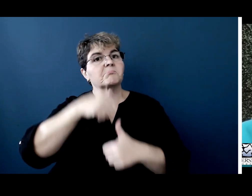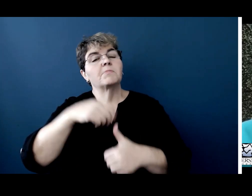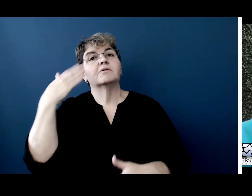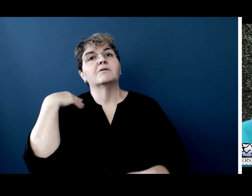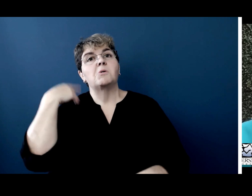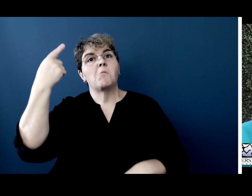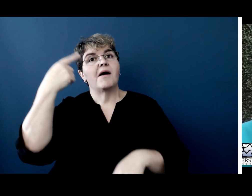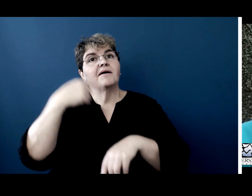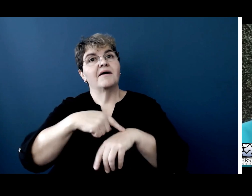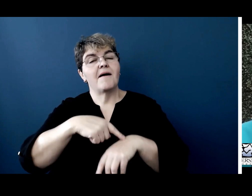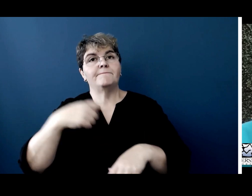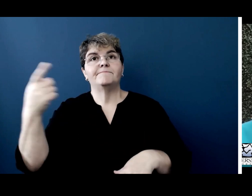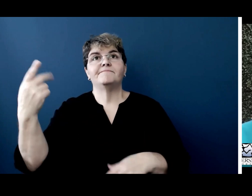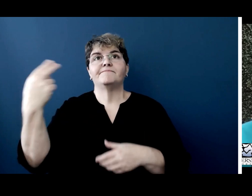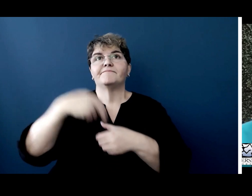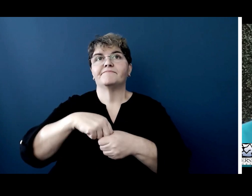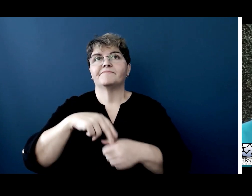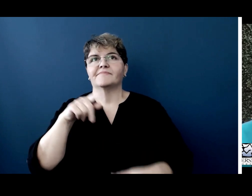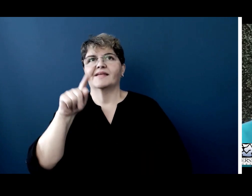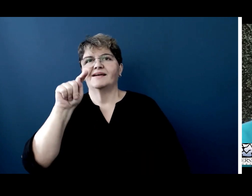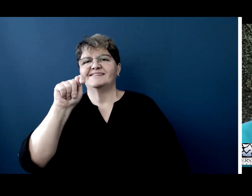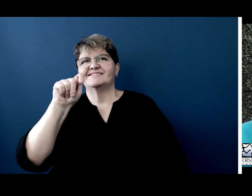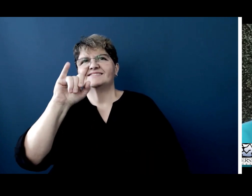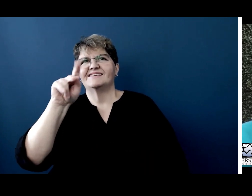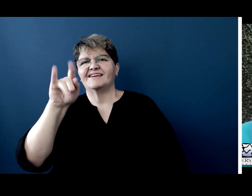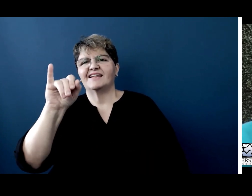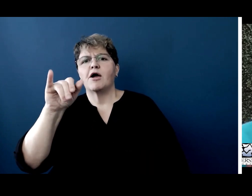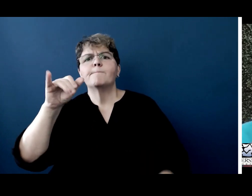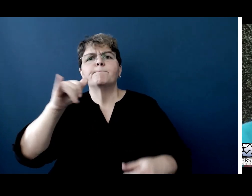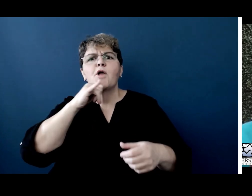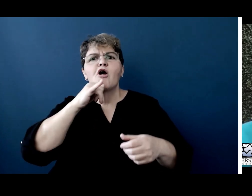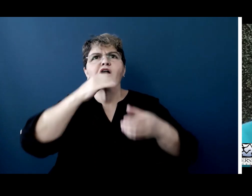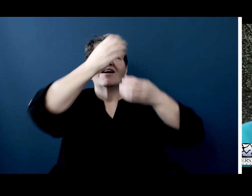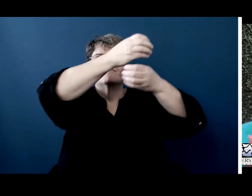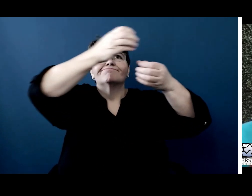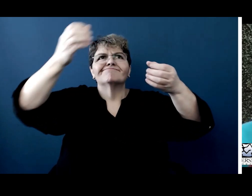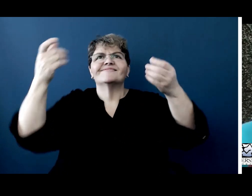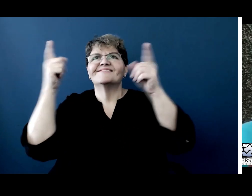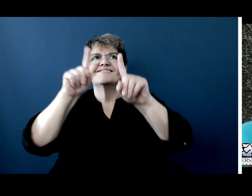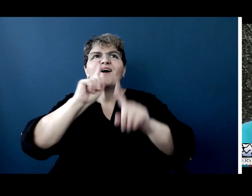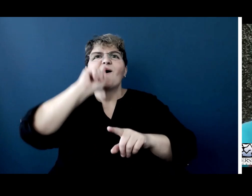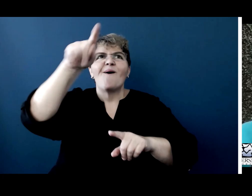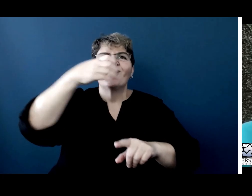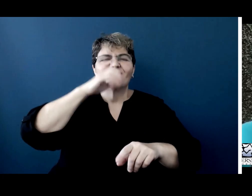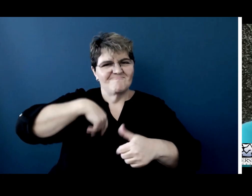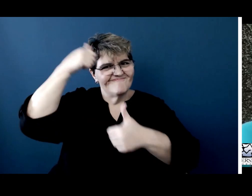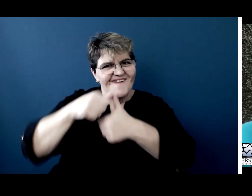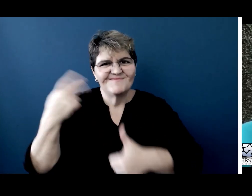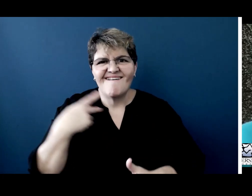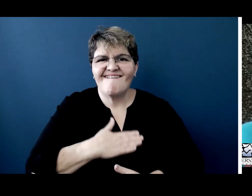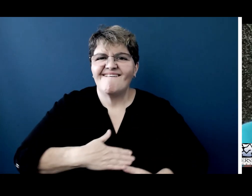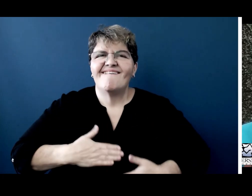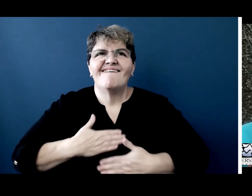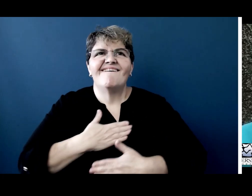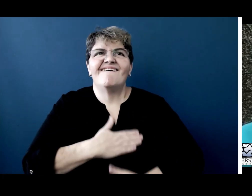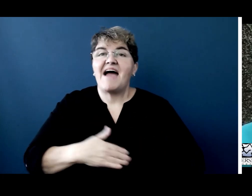But she never went with any of the walks with us, but she was more a beach bum. She used to sit on the